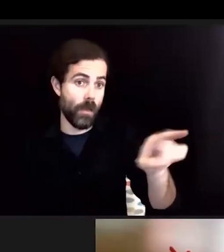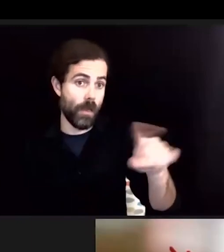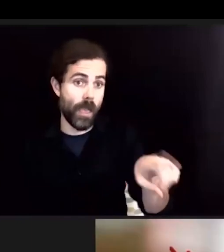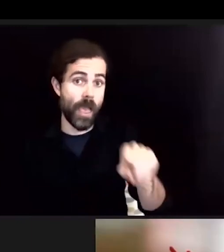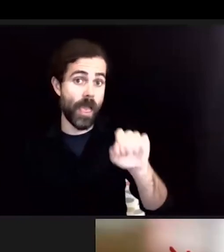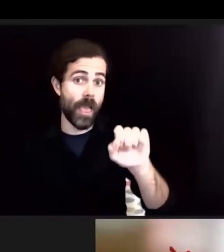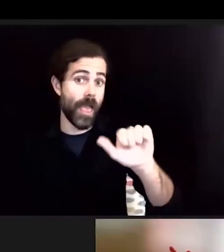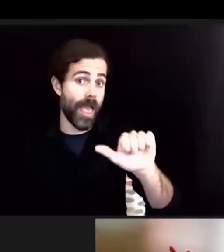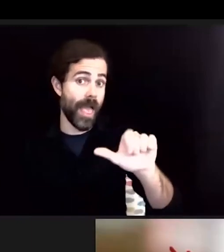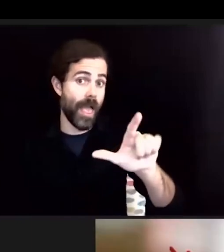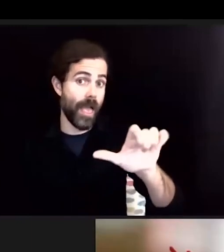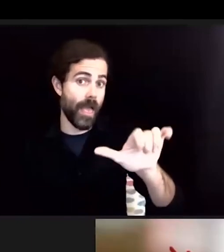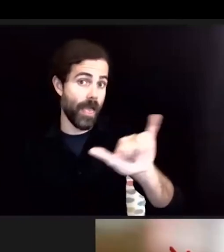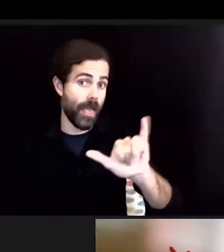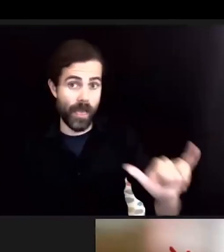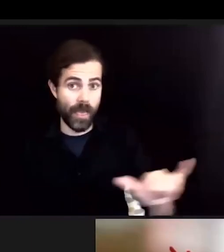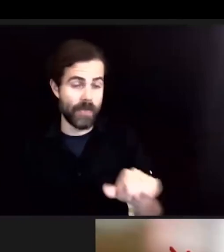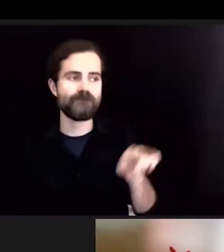Please, Natalie, go ahead.